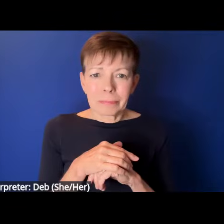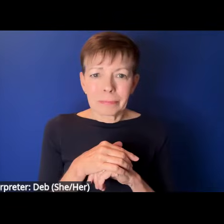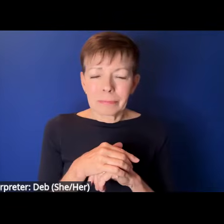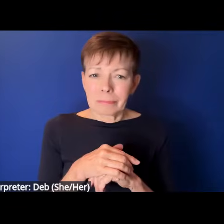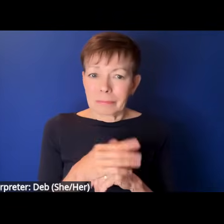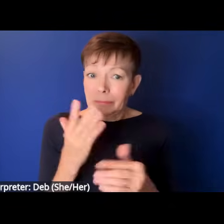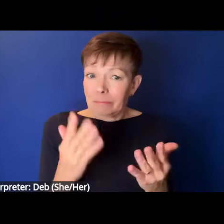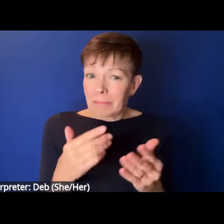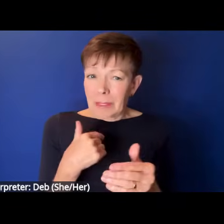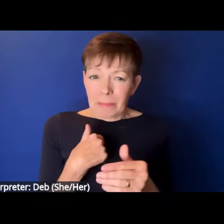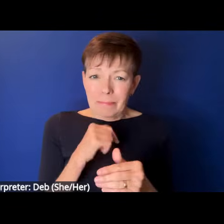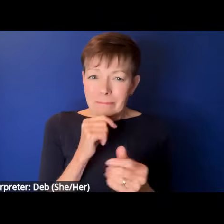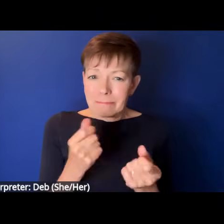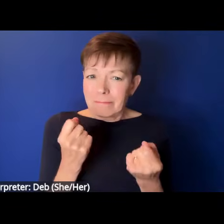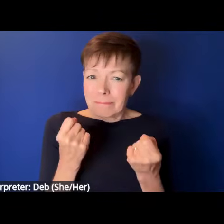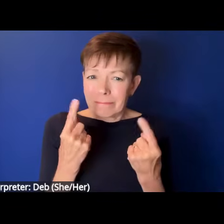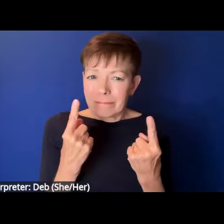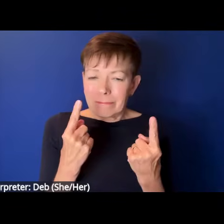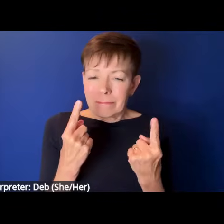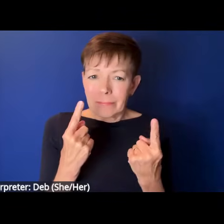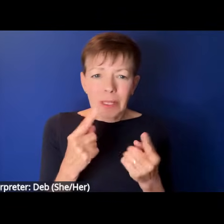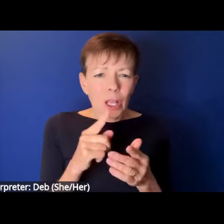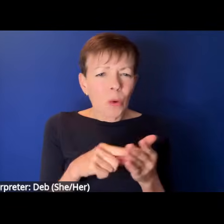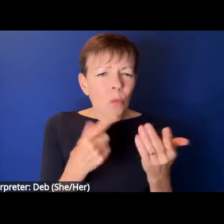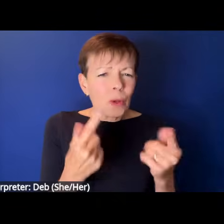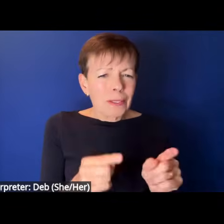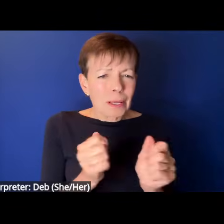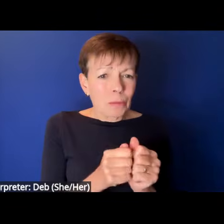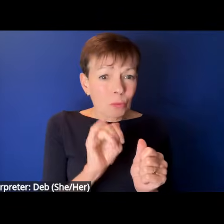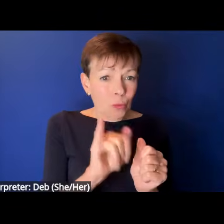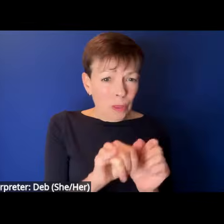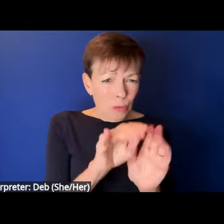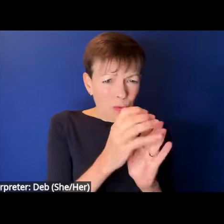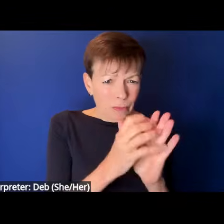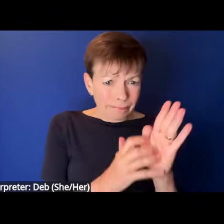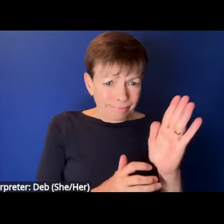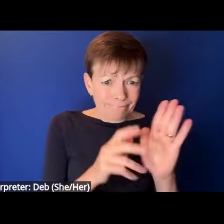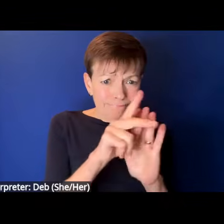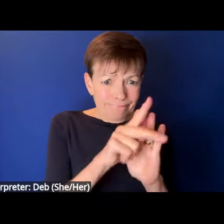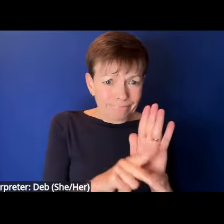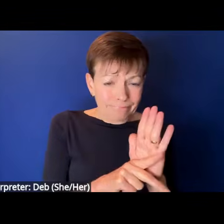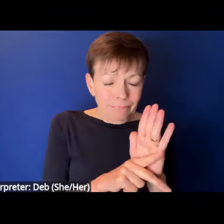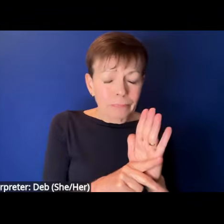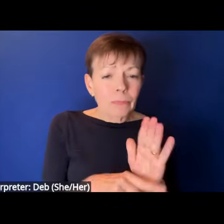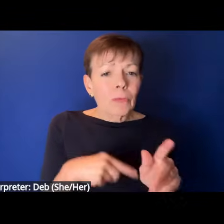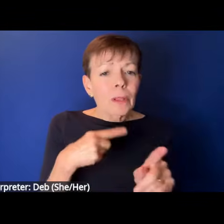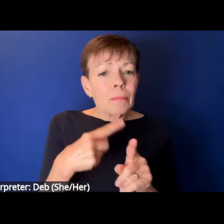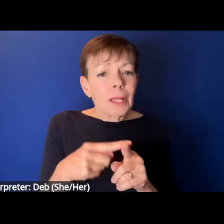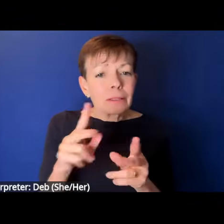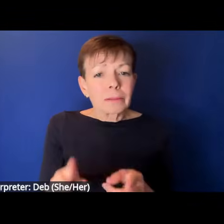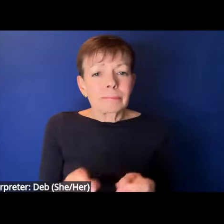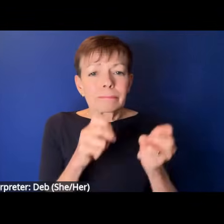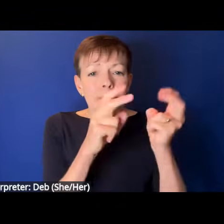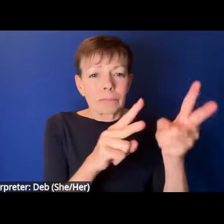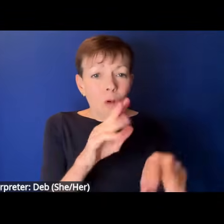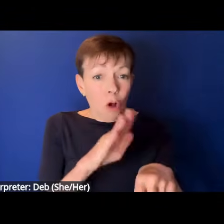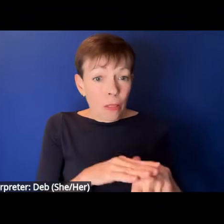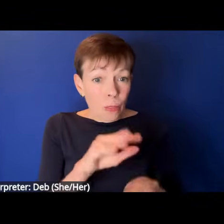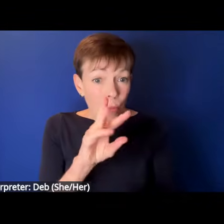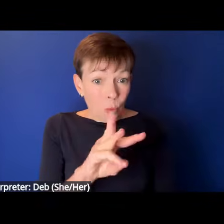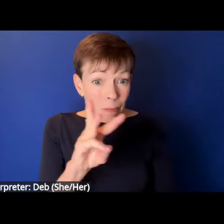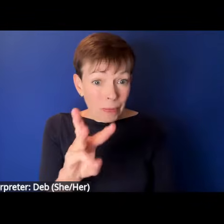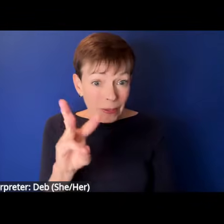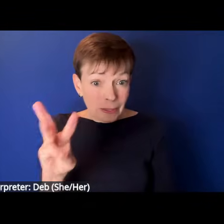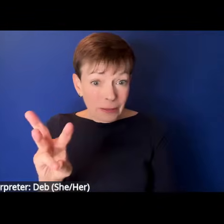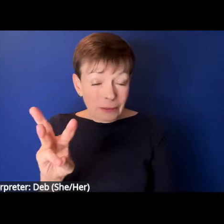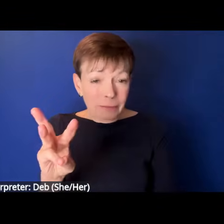I'm missing in here as to what's kind of happened with those policies. The other thing is going on the website, we have the new ones, so you can't really see if